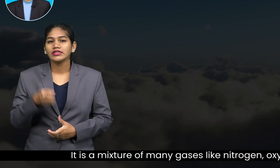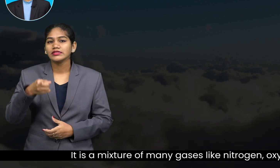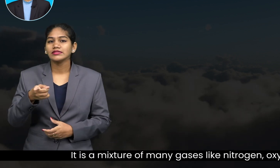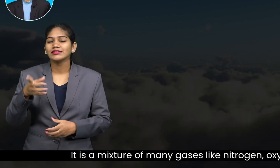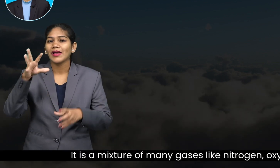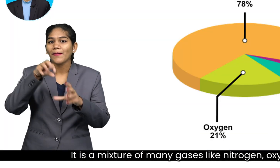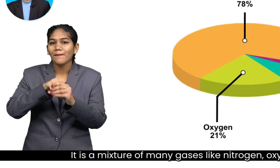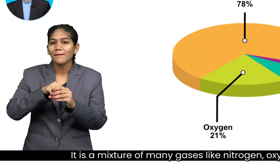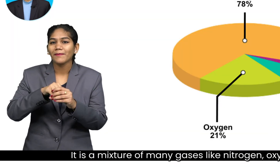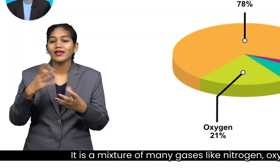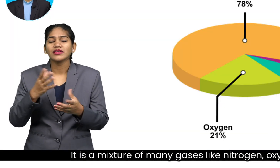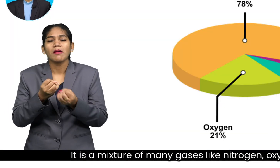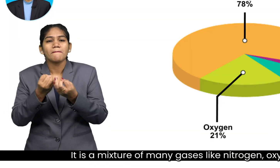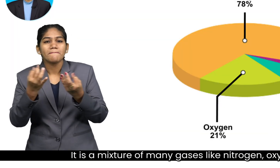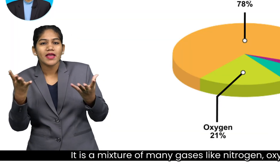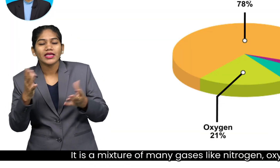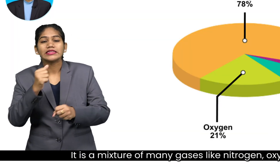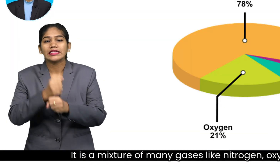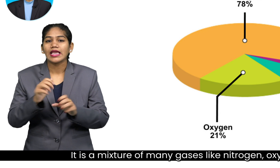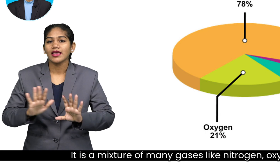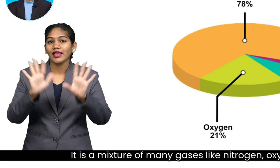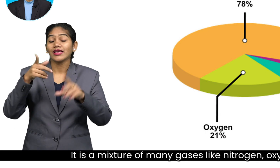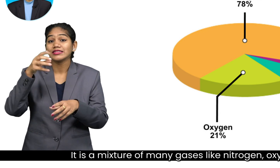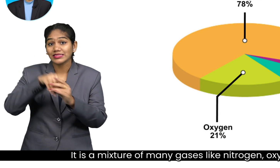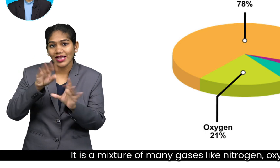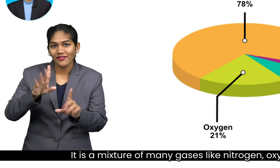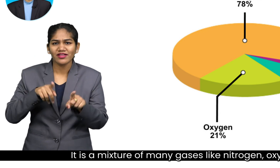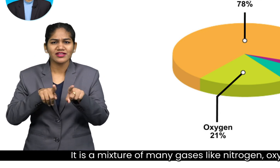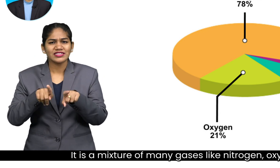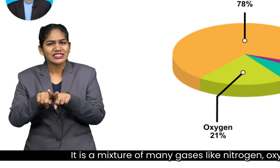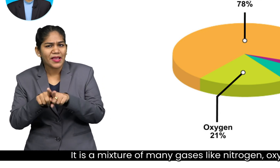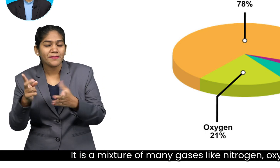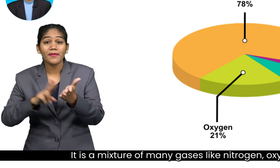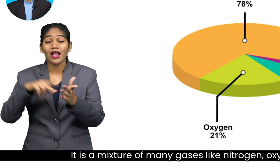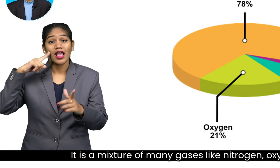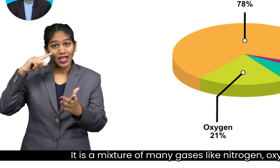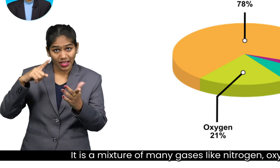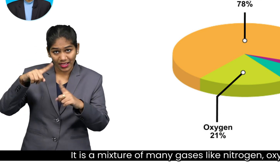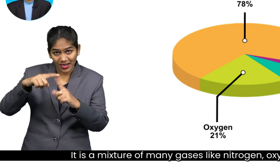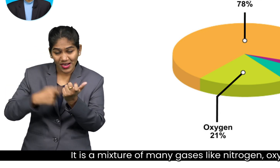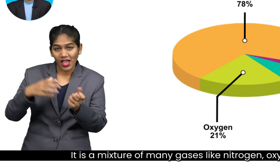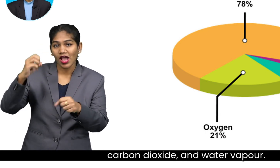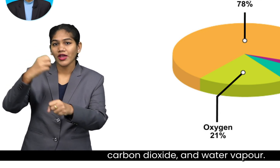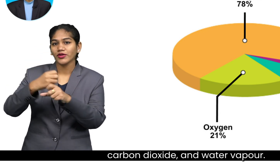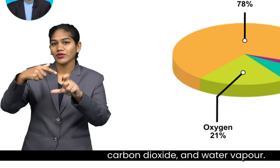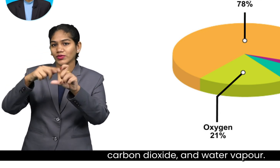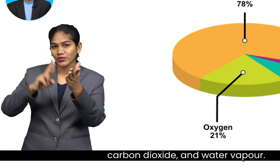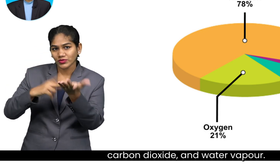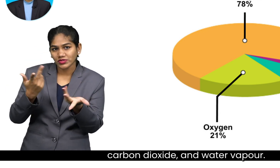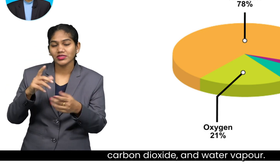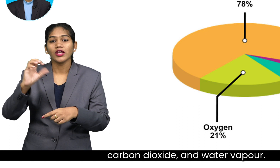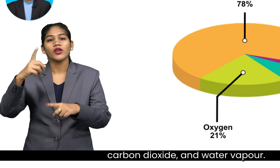It is a mixture of many gases like nitrogen, oxygen,